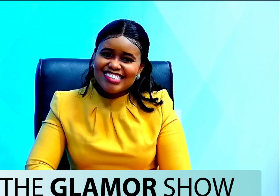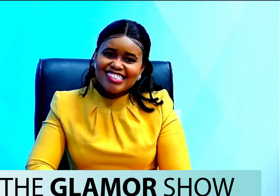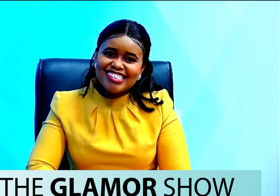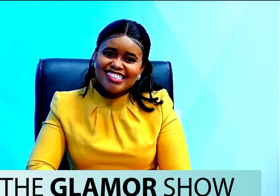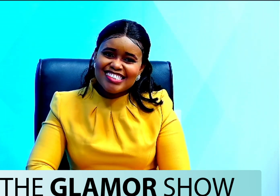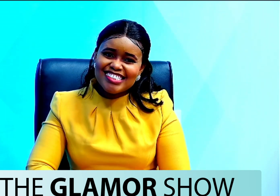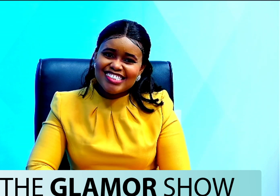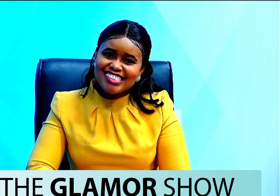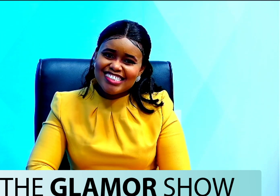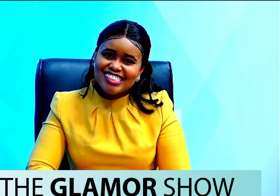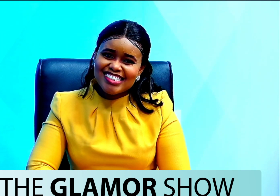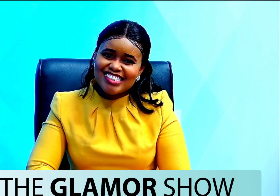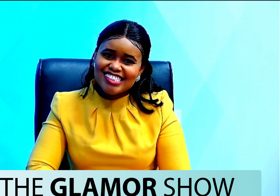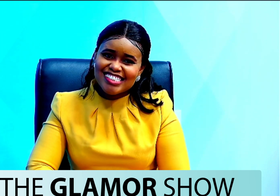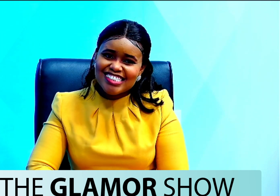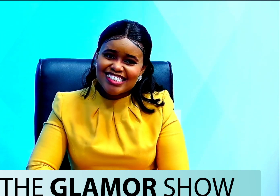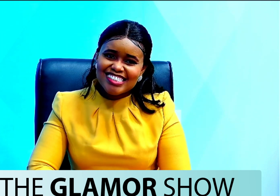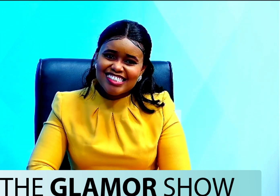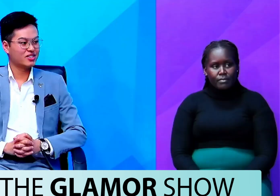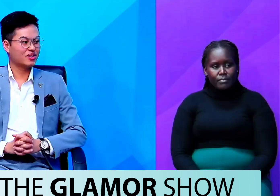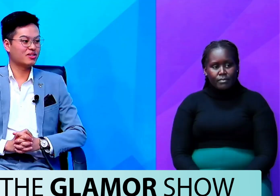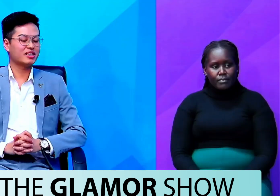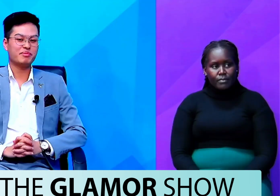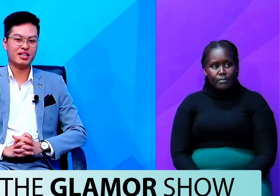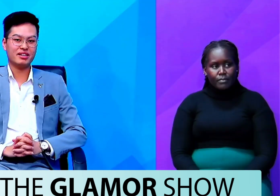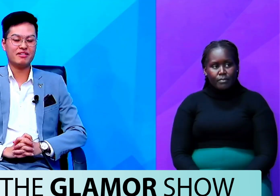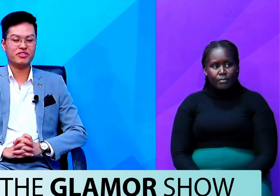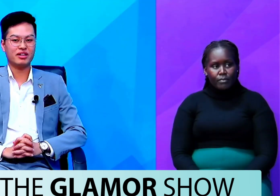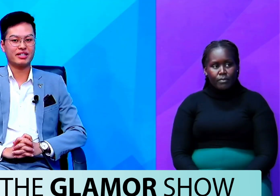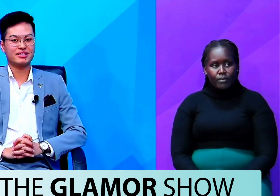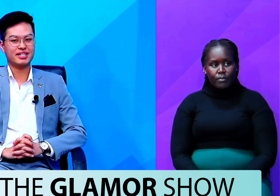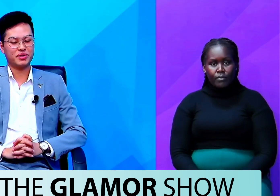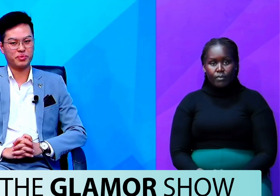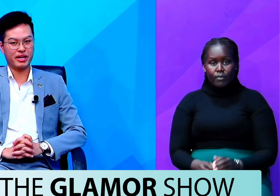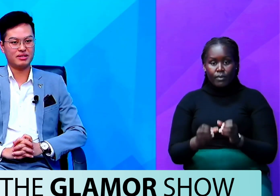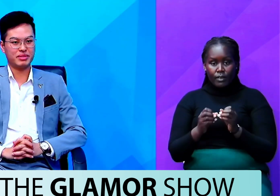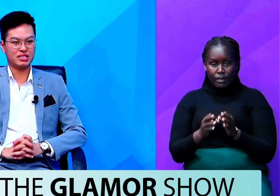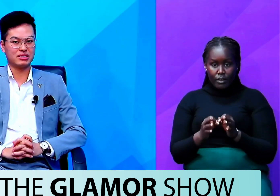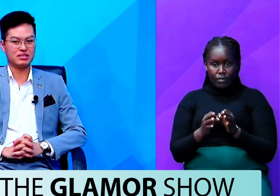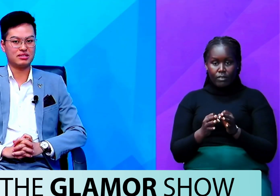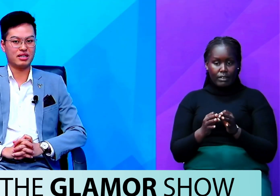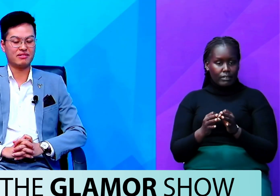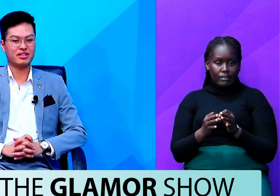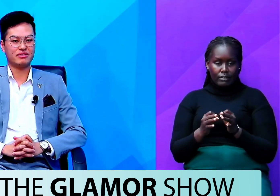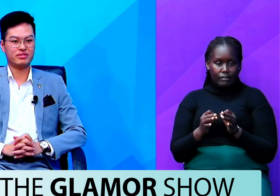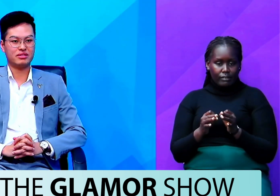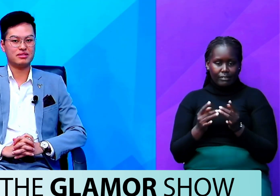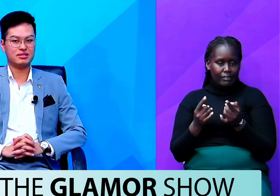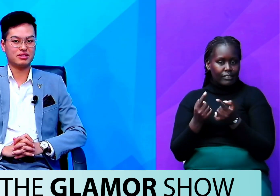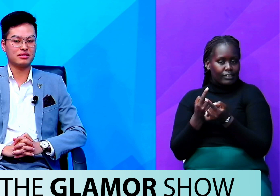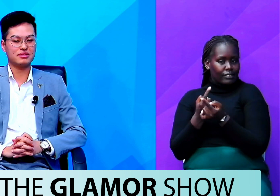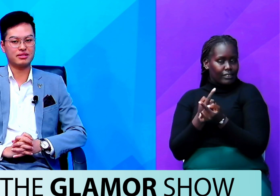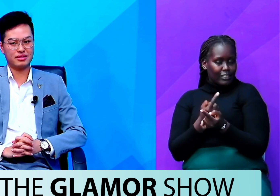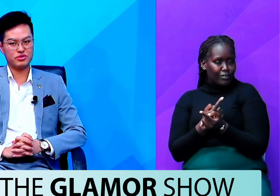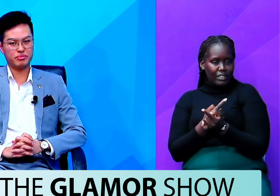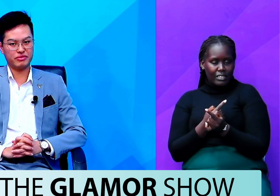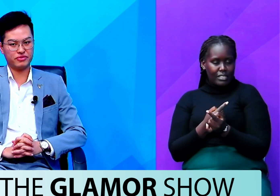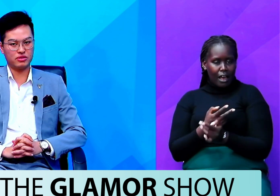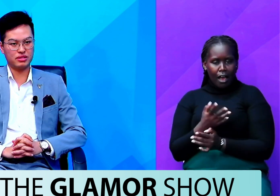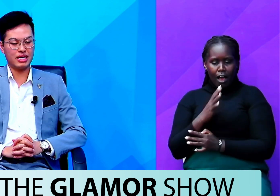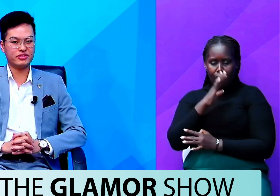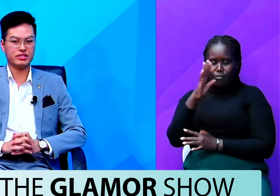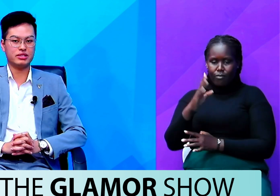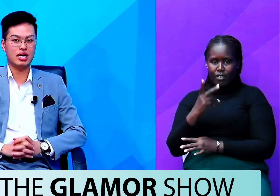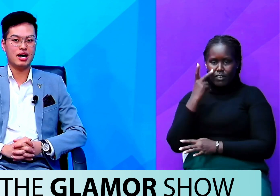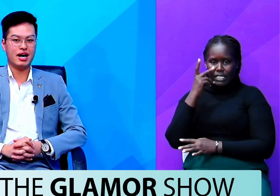most comfortable. How did you navigate? So in the beginning, I feel like it's kind of weird because I've never seen this industry